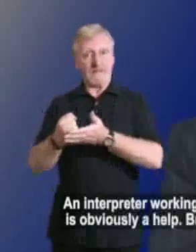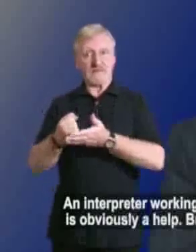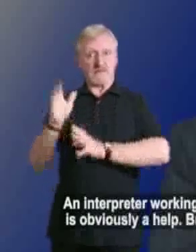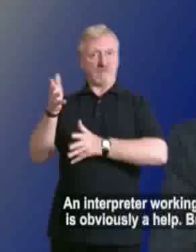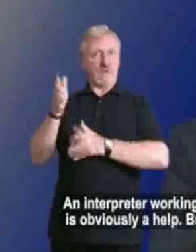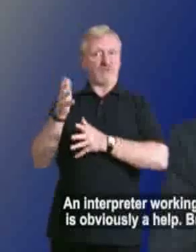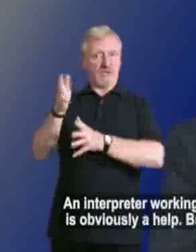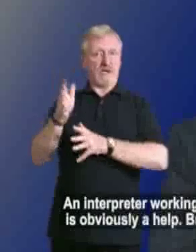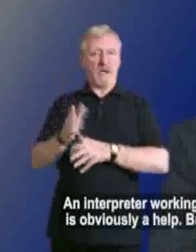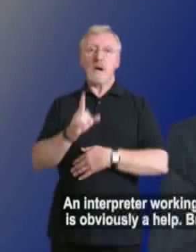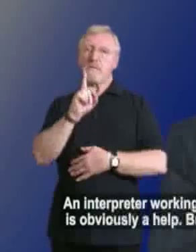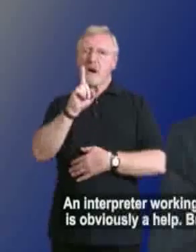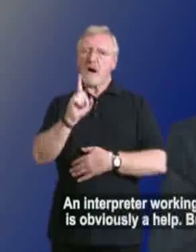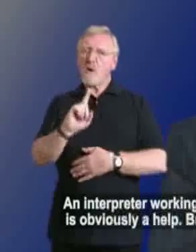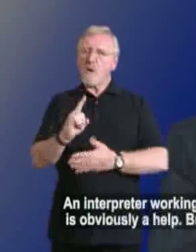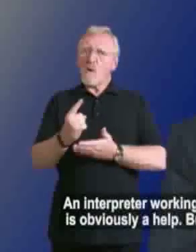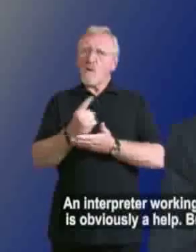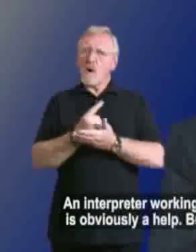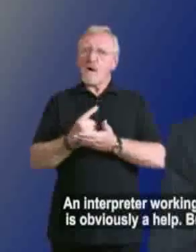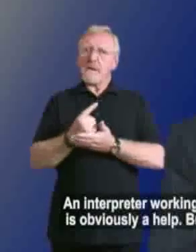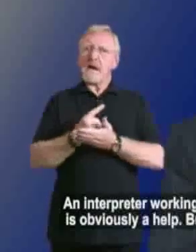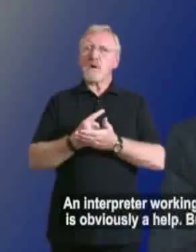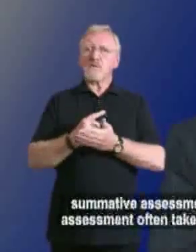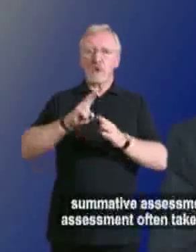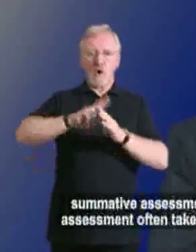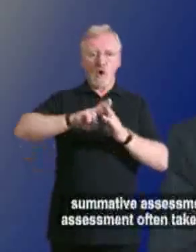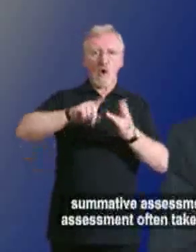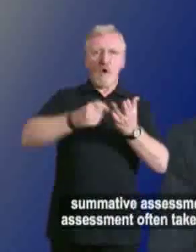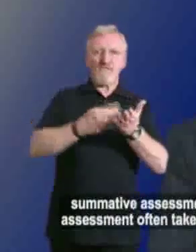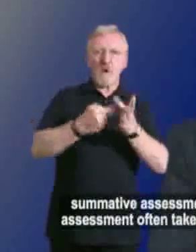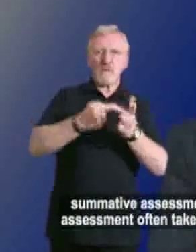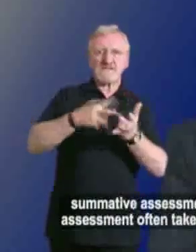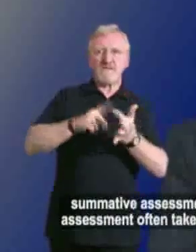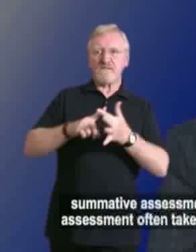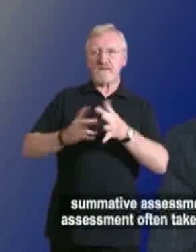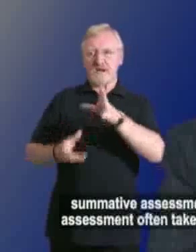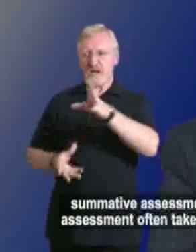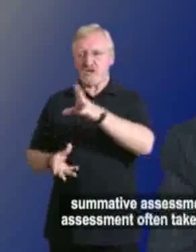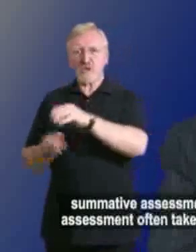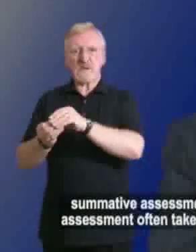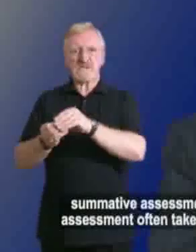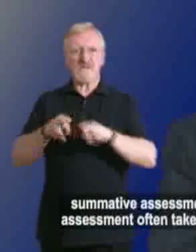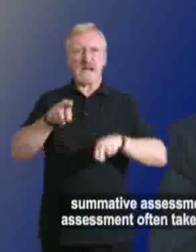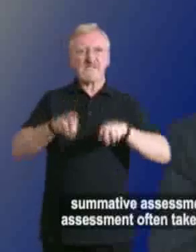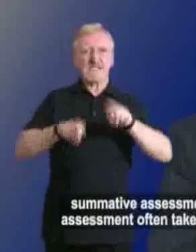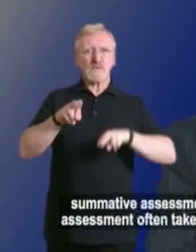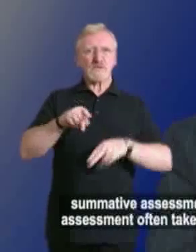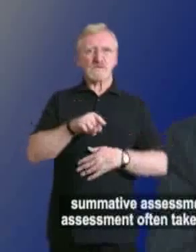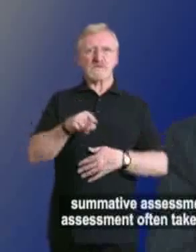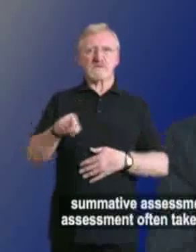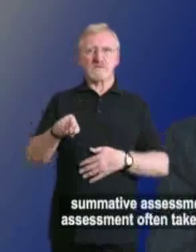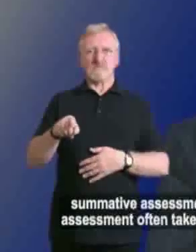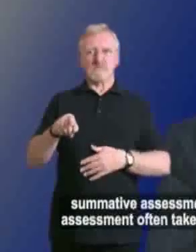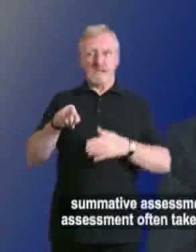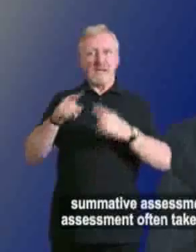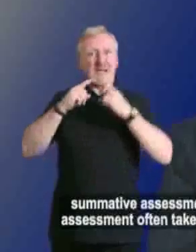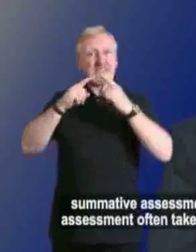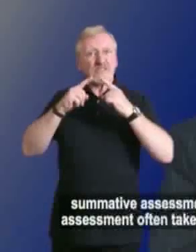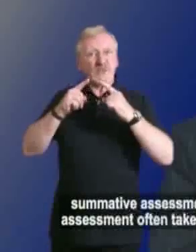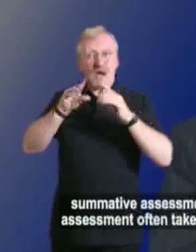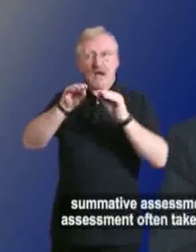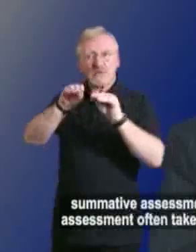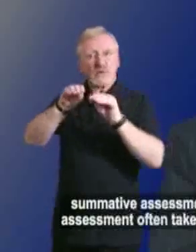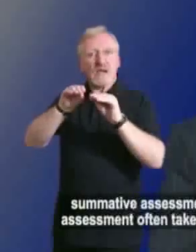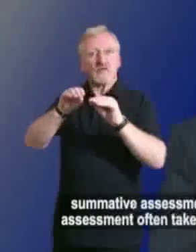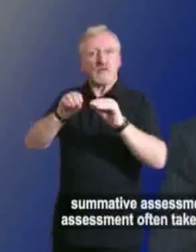obviously a help. But what about formative and summative assessment? In teacher